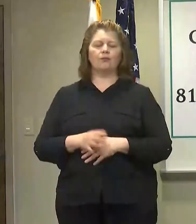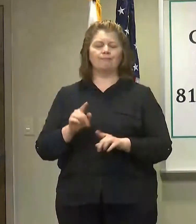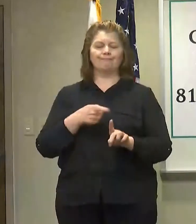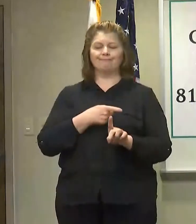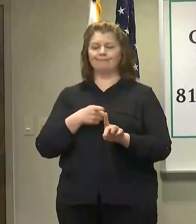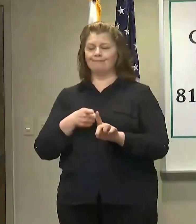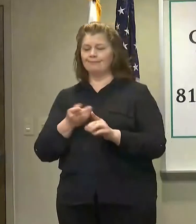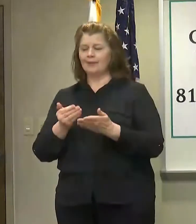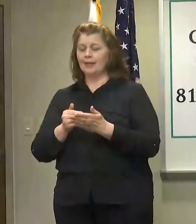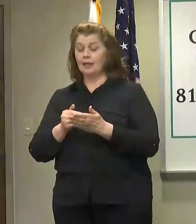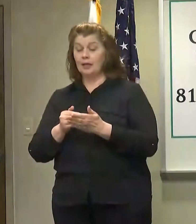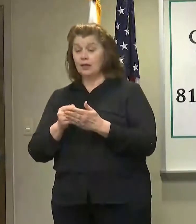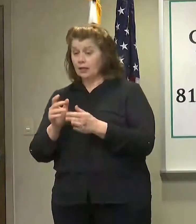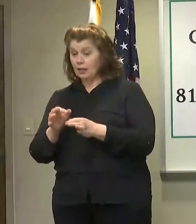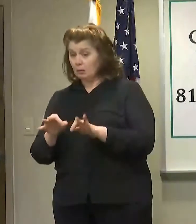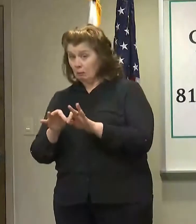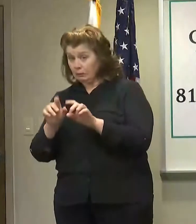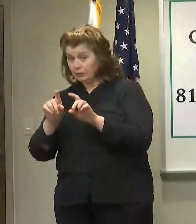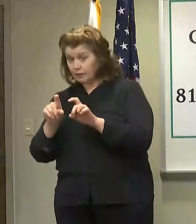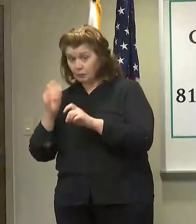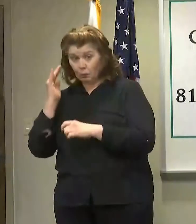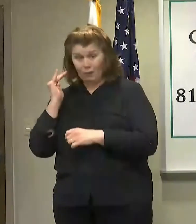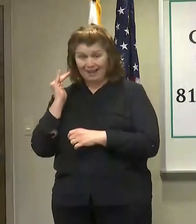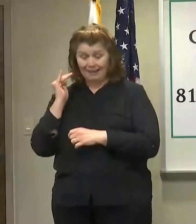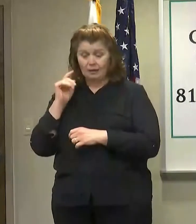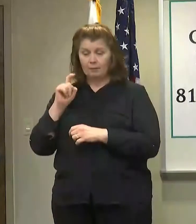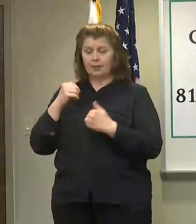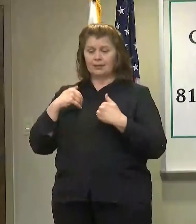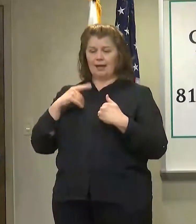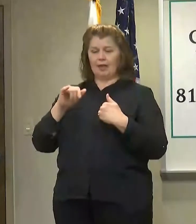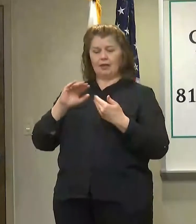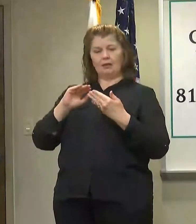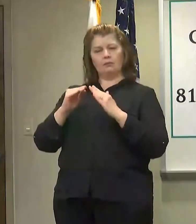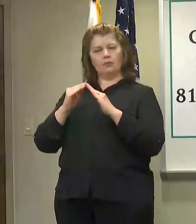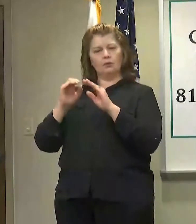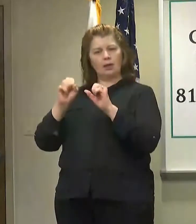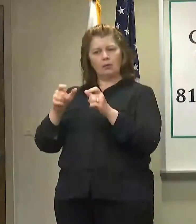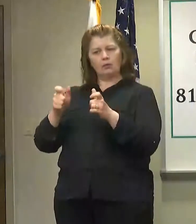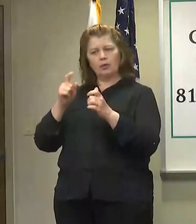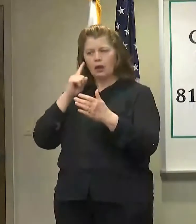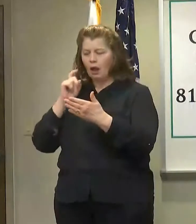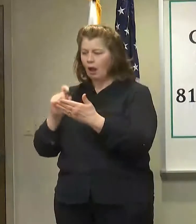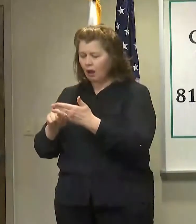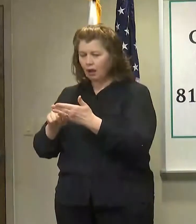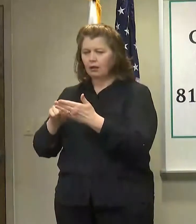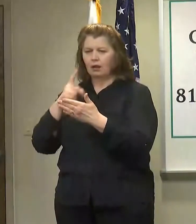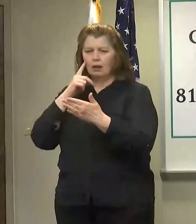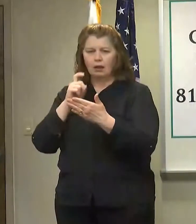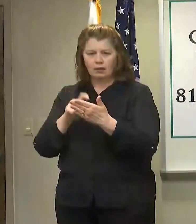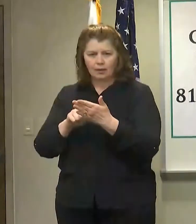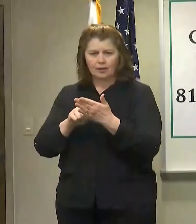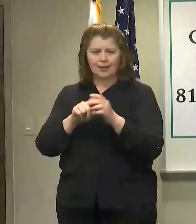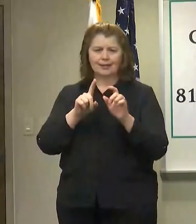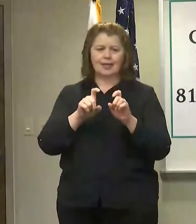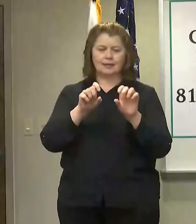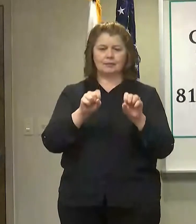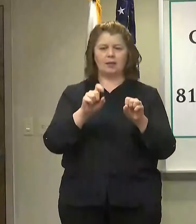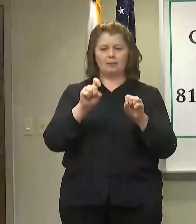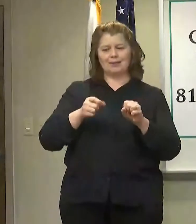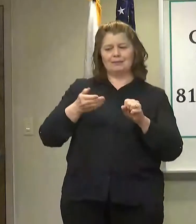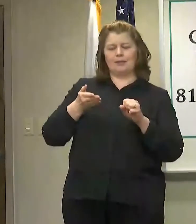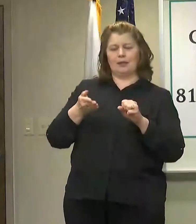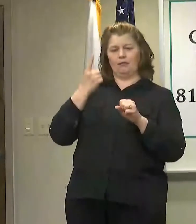of why the importance on the testing, we have to be able to have that as a community, be able to quickly identify, and that testing capability has to be